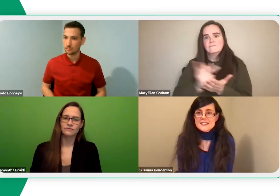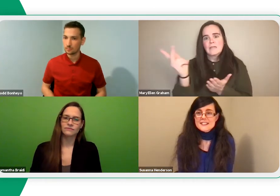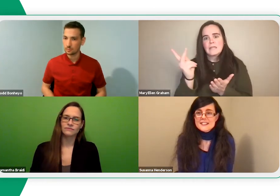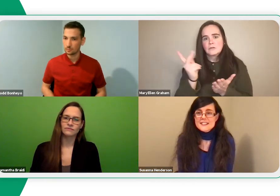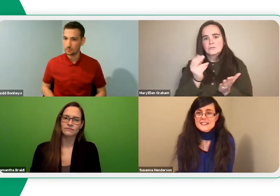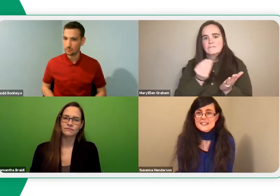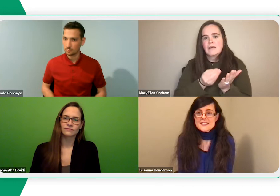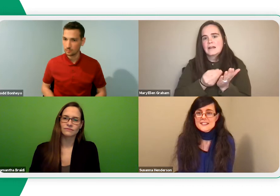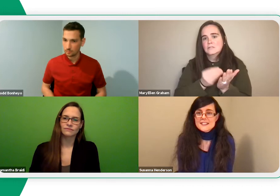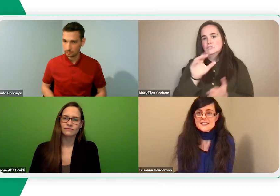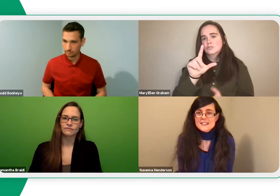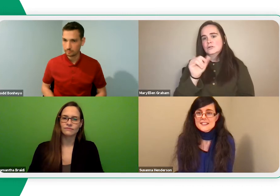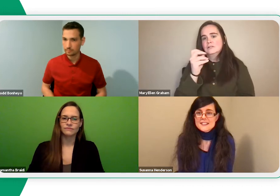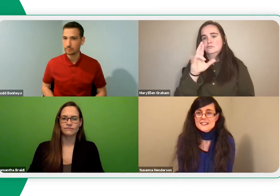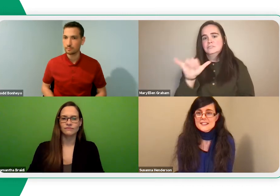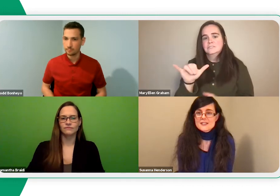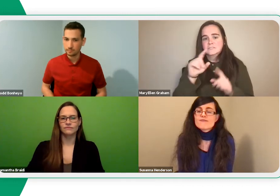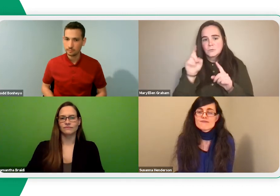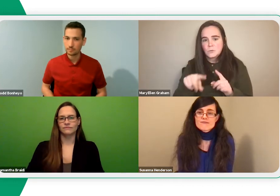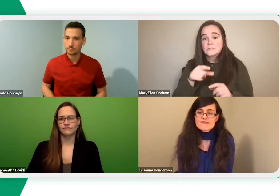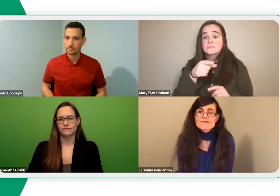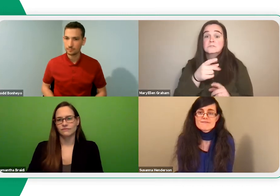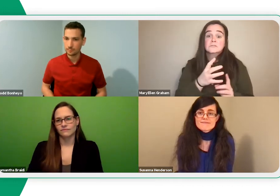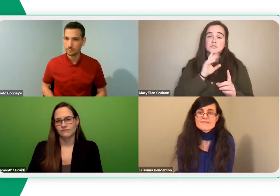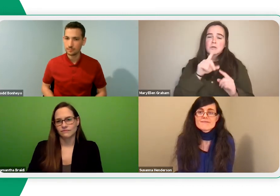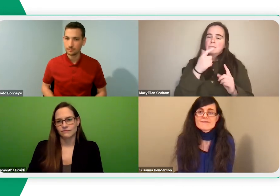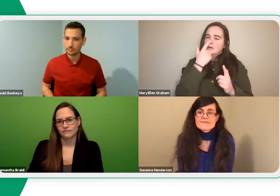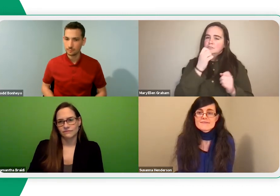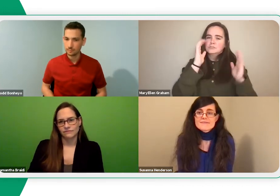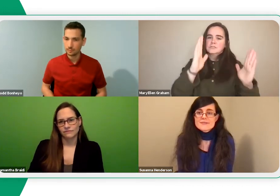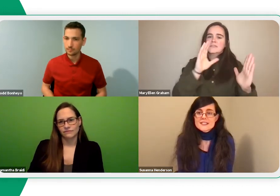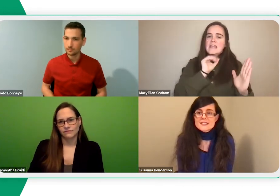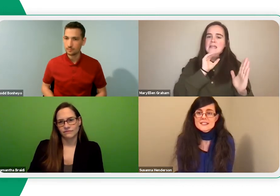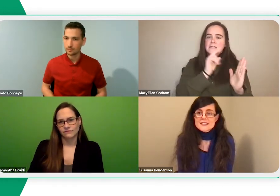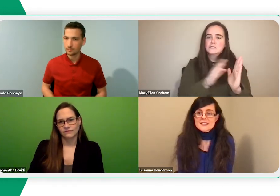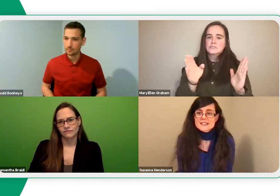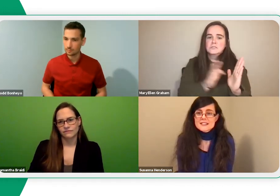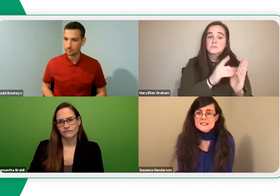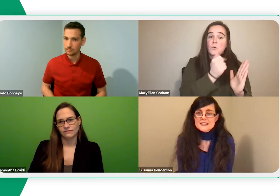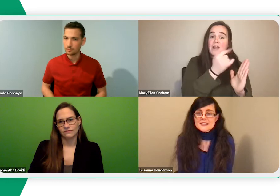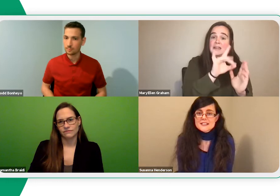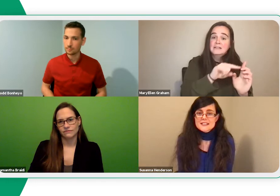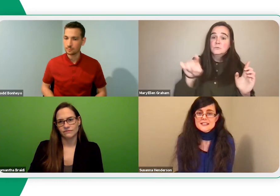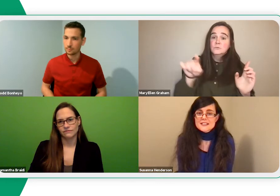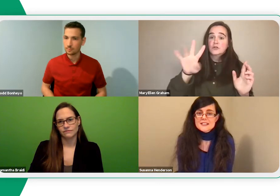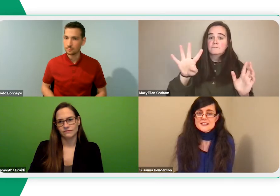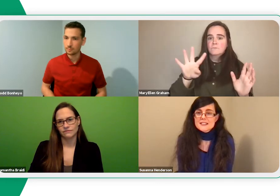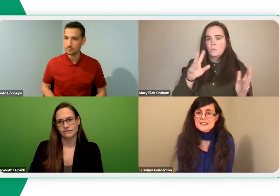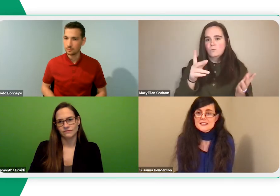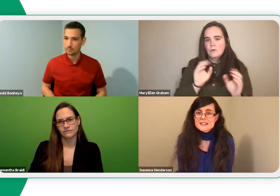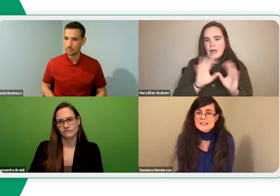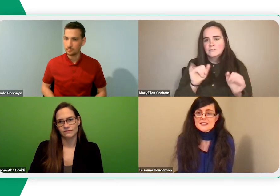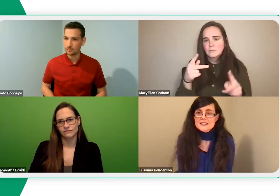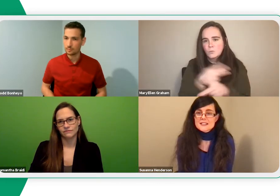So we did some research and found out that 4 in 5 youth failed a financial literacy quiz. And what's interesting was